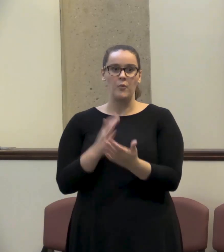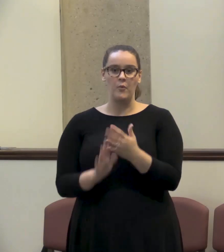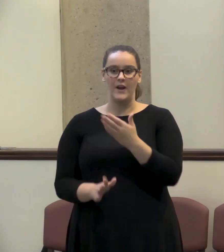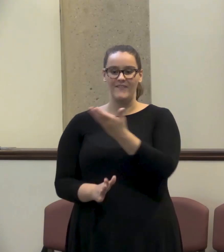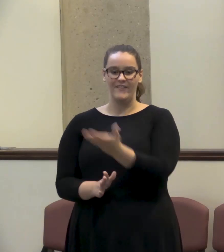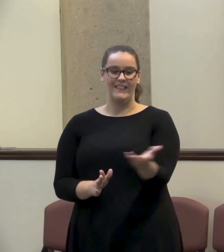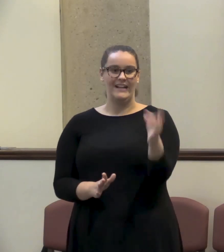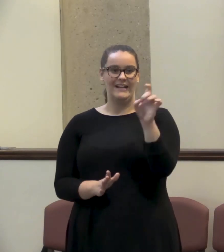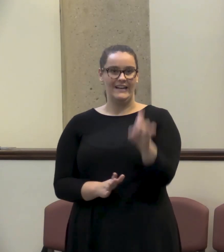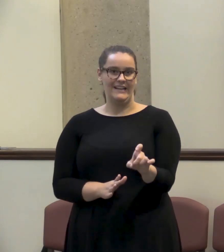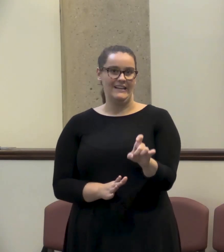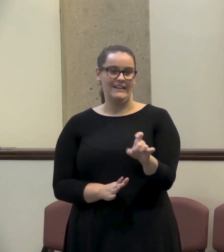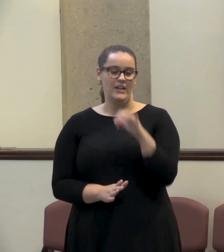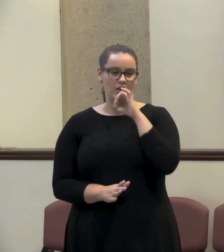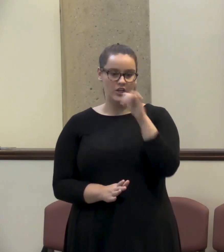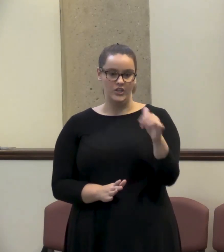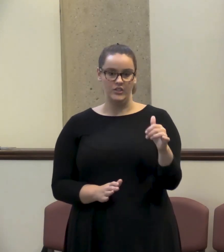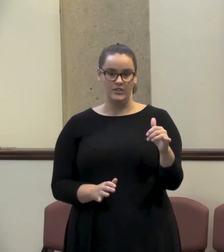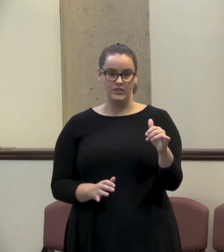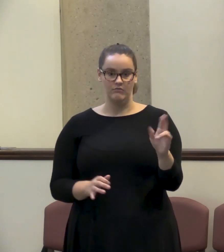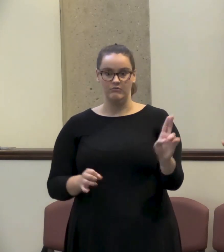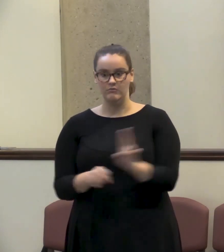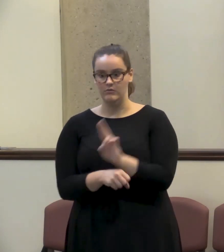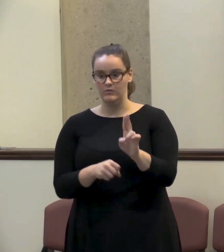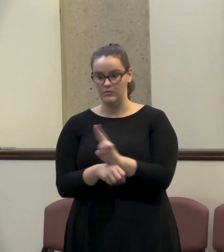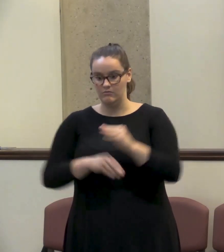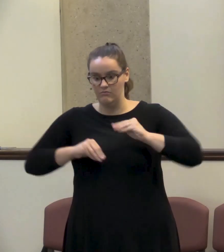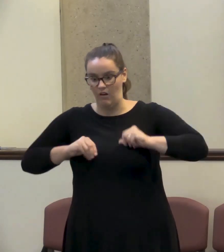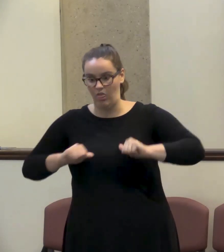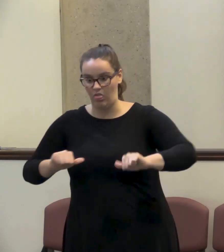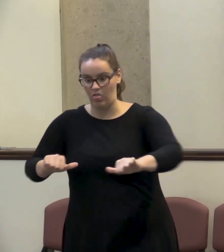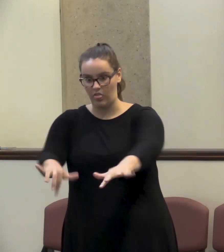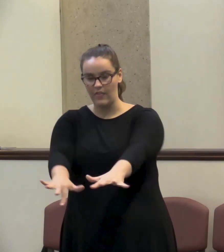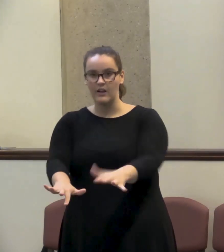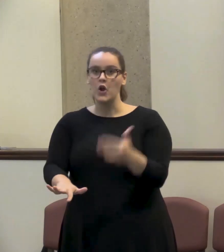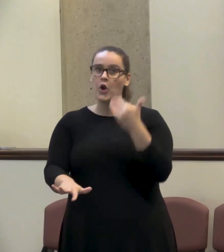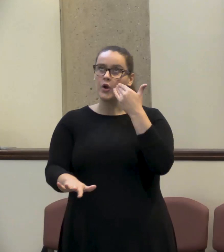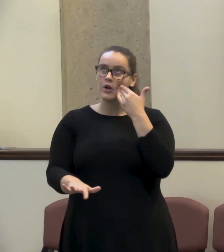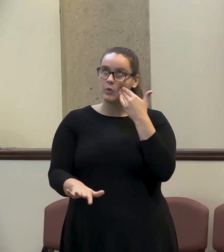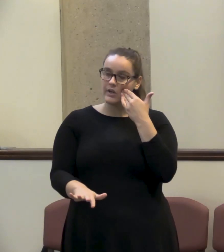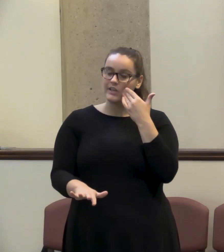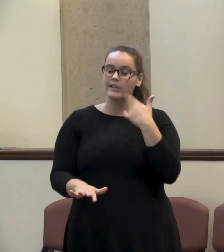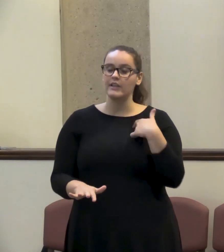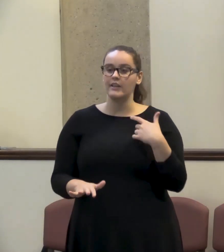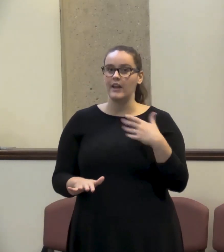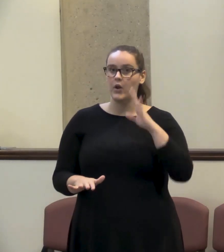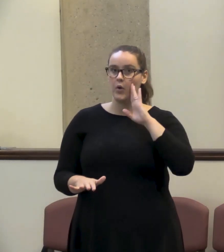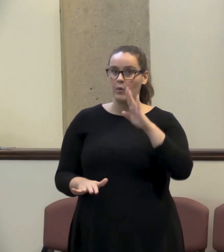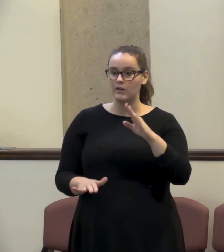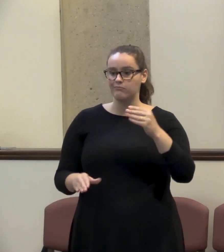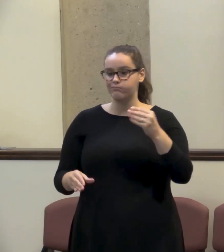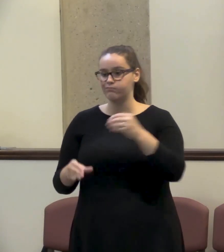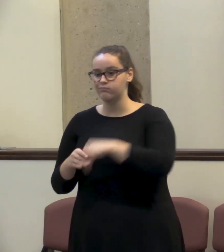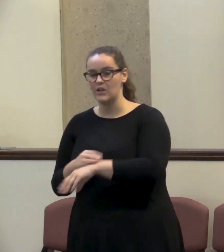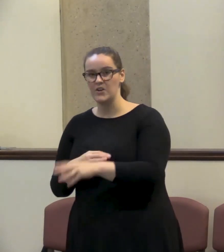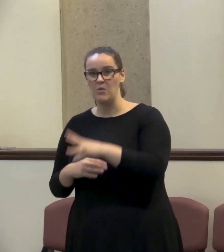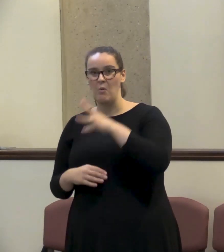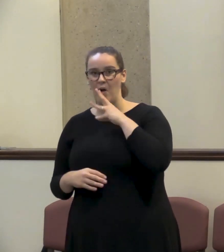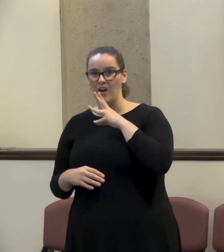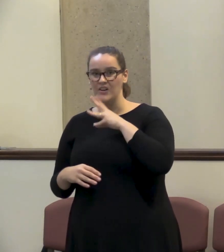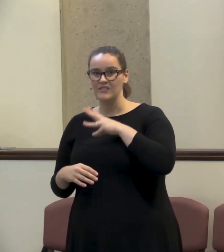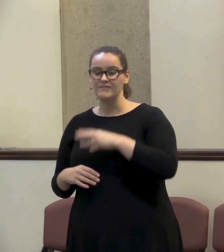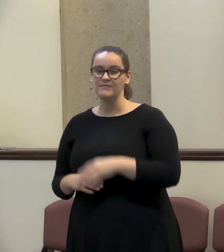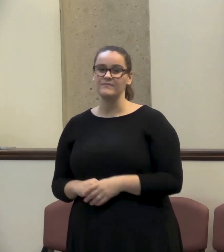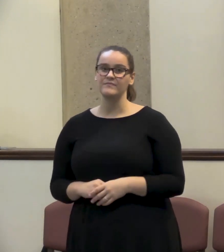covering fields with pesticides and knowing that some of it's going to run off in the hope that some of it stays there, those days are going away.